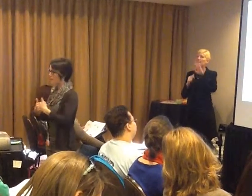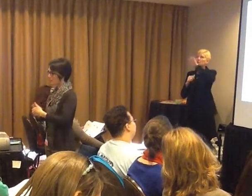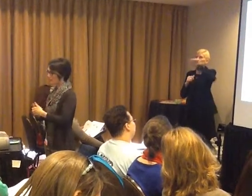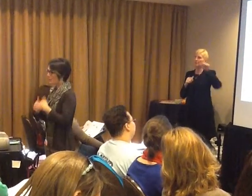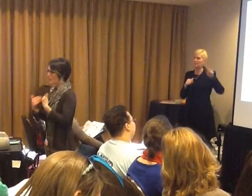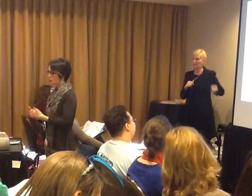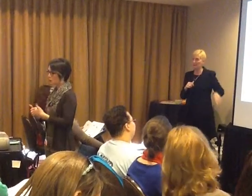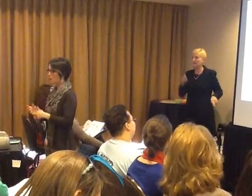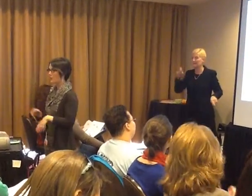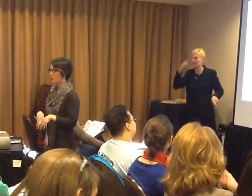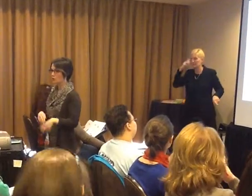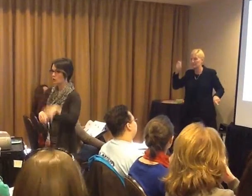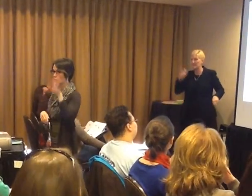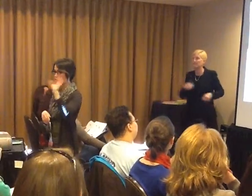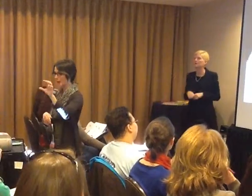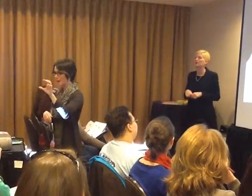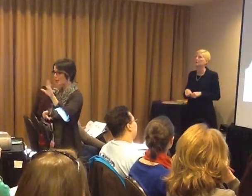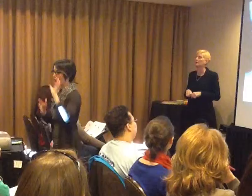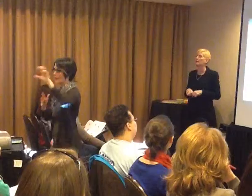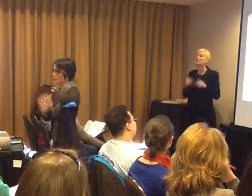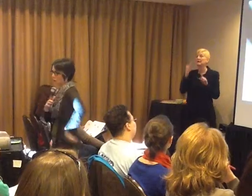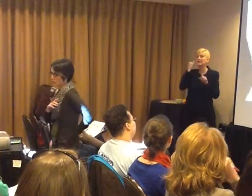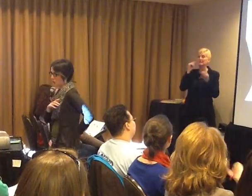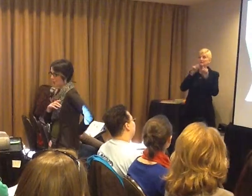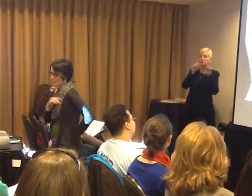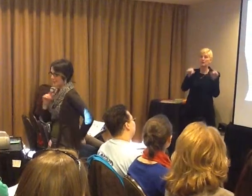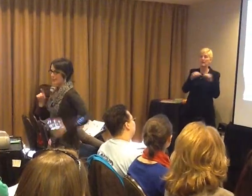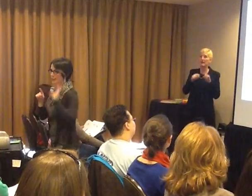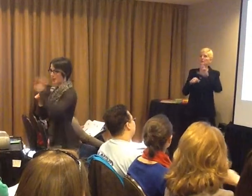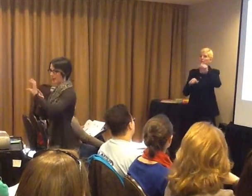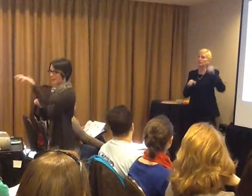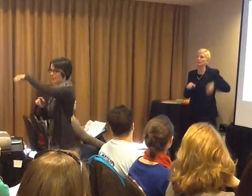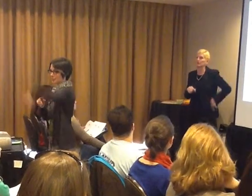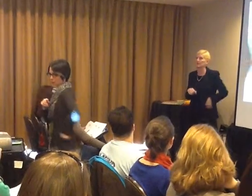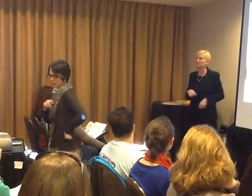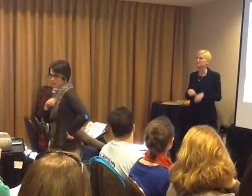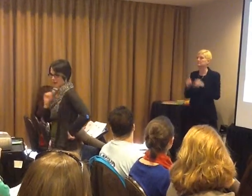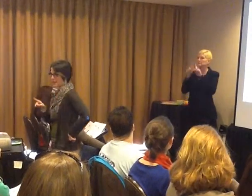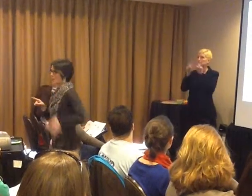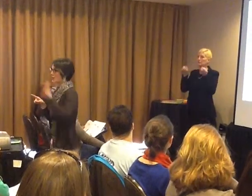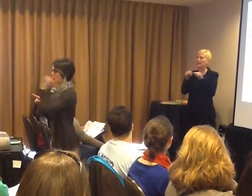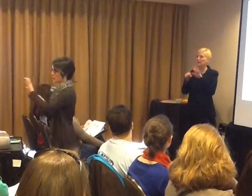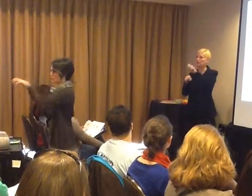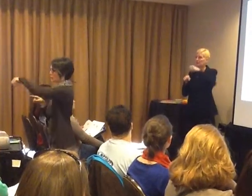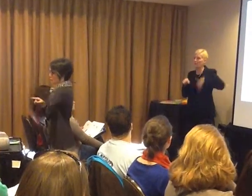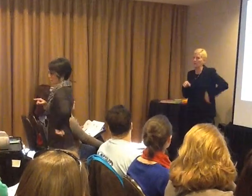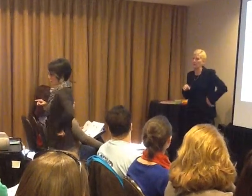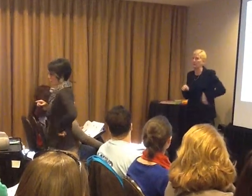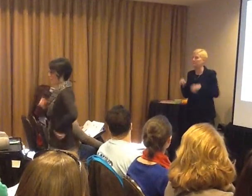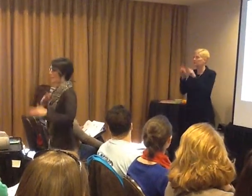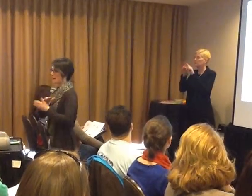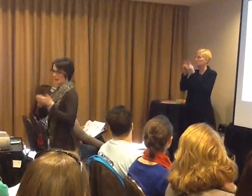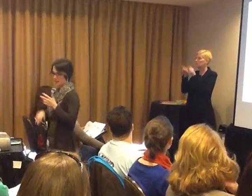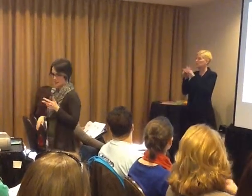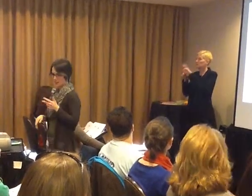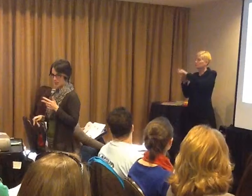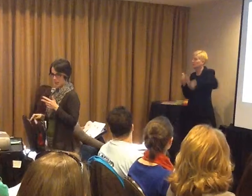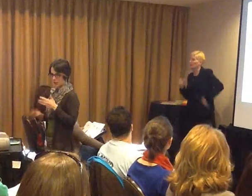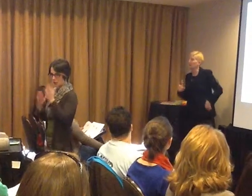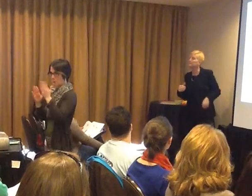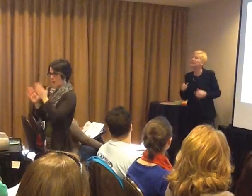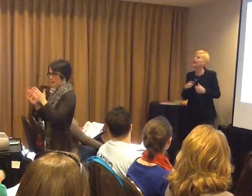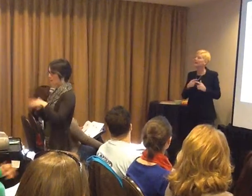then they had to remember they could do it. But if you showed triangle and took it away, triangle, took it away, circle, took it away, and then asked them